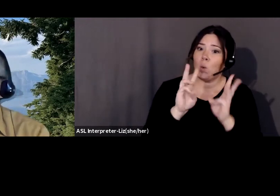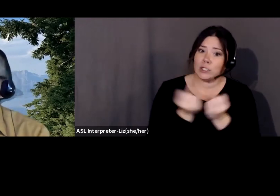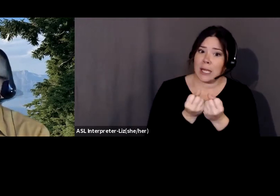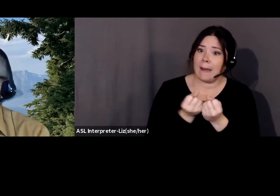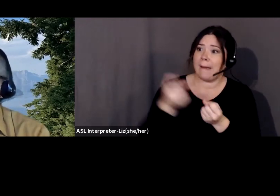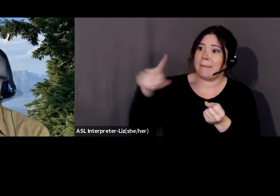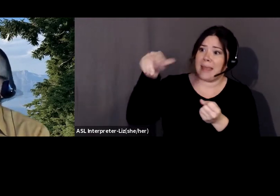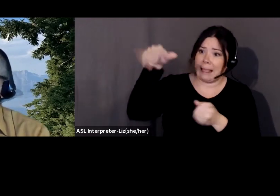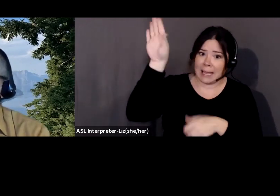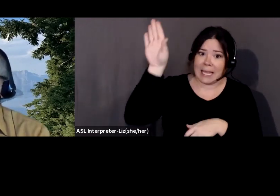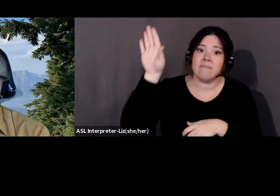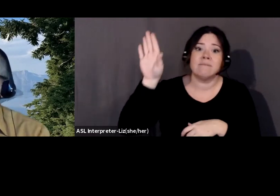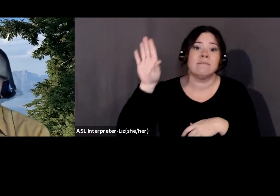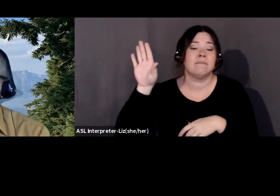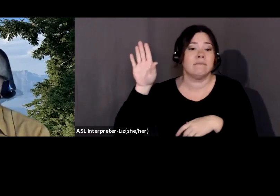leave.